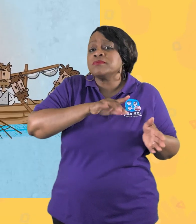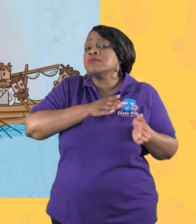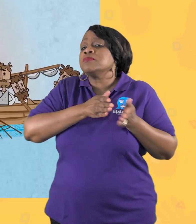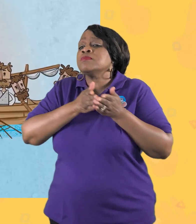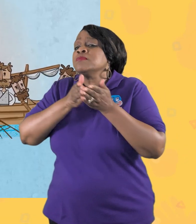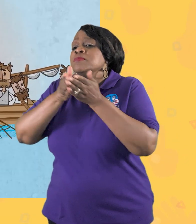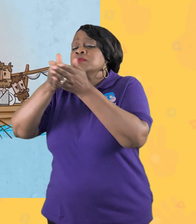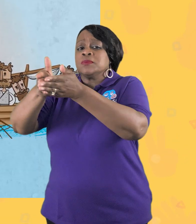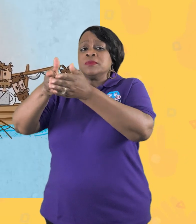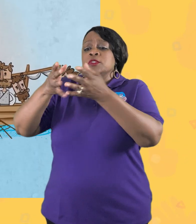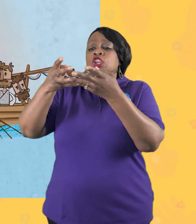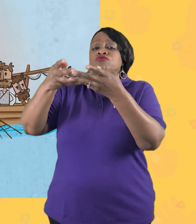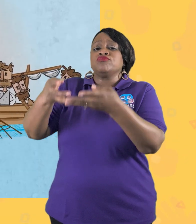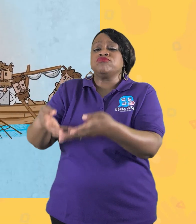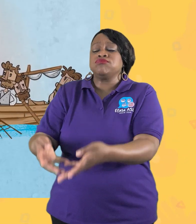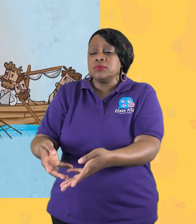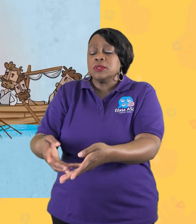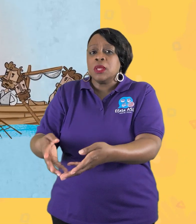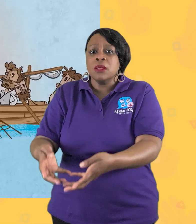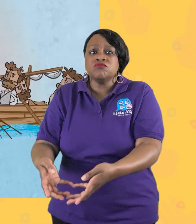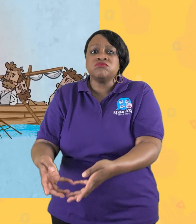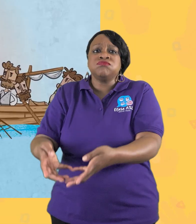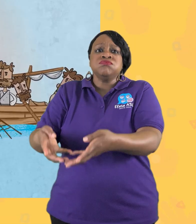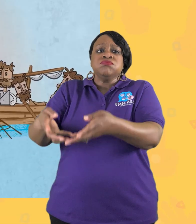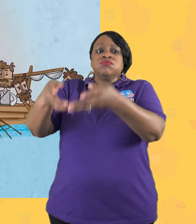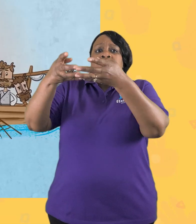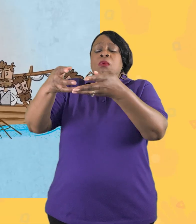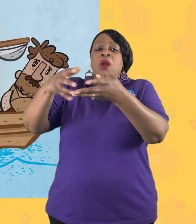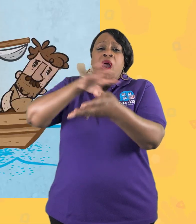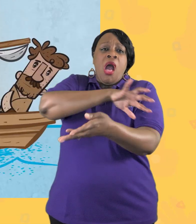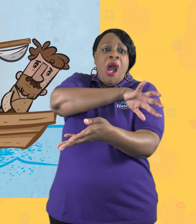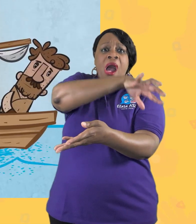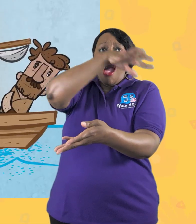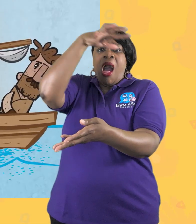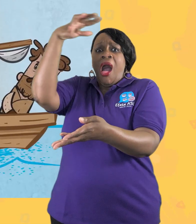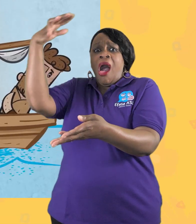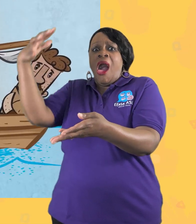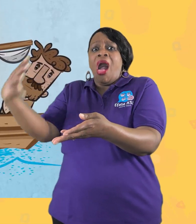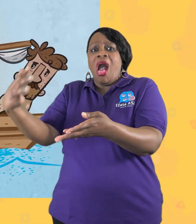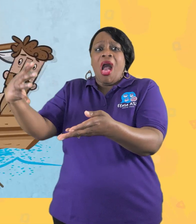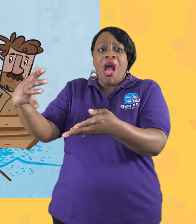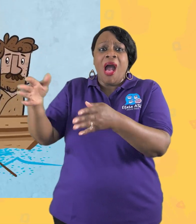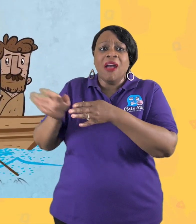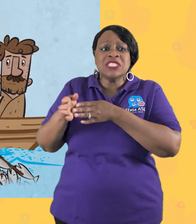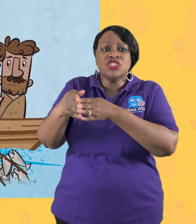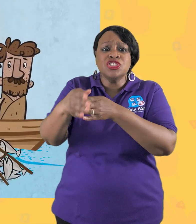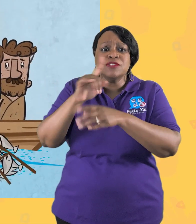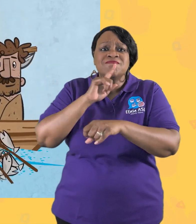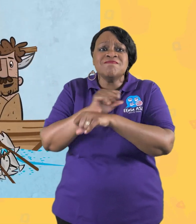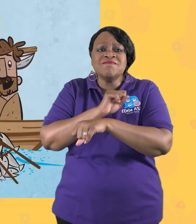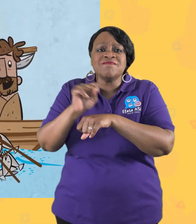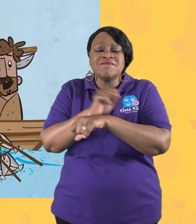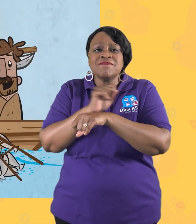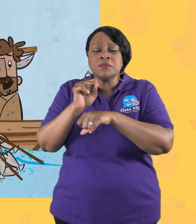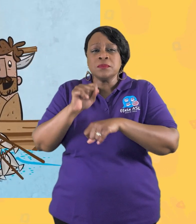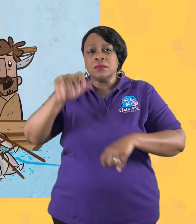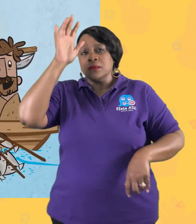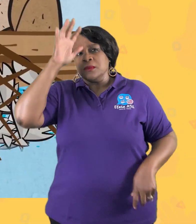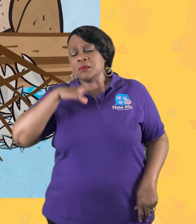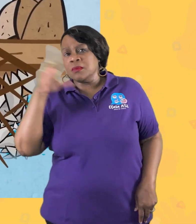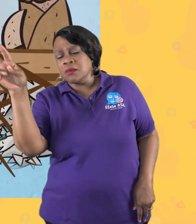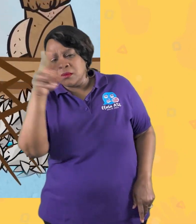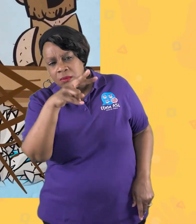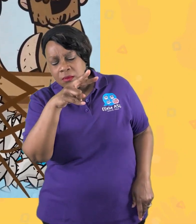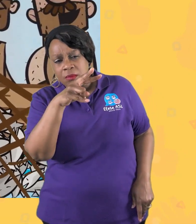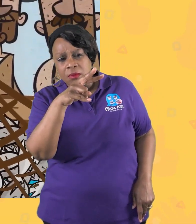on the right side and you'll get some." Okay. So they did, and they couldn't bring in the net because there